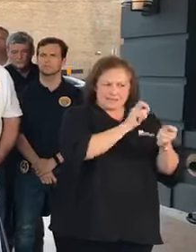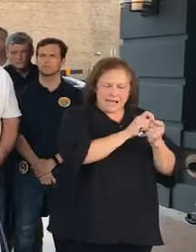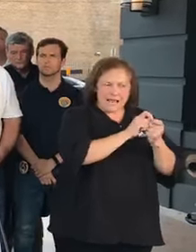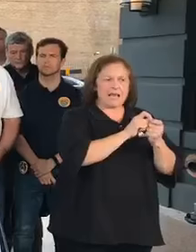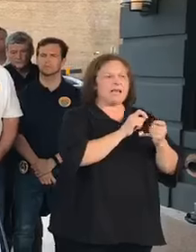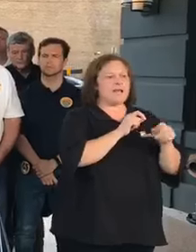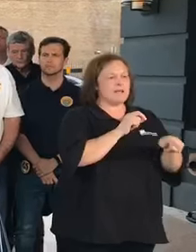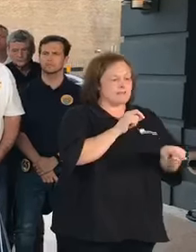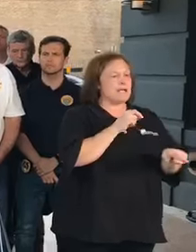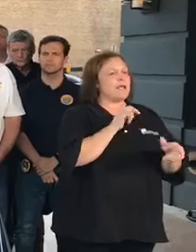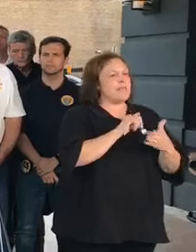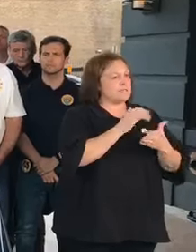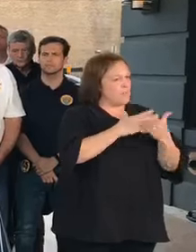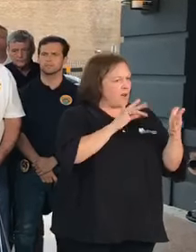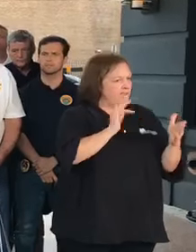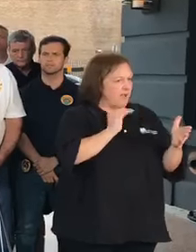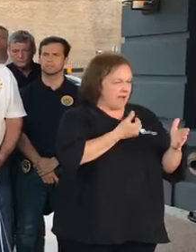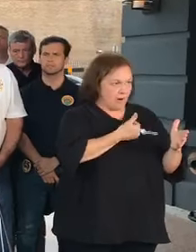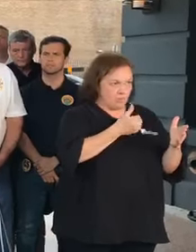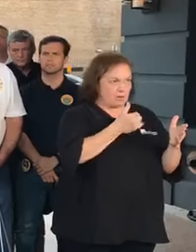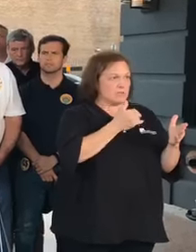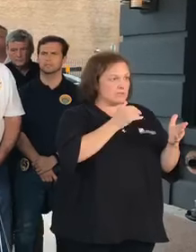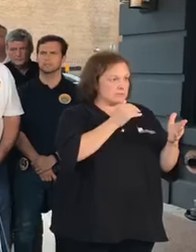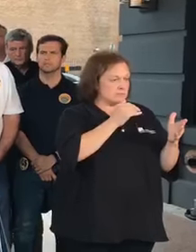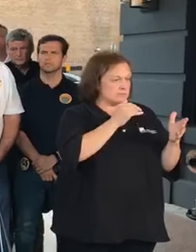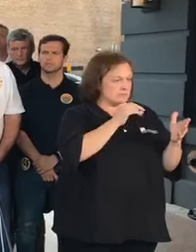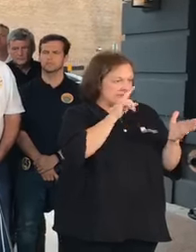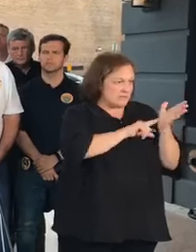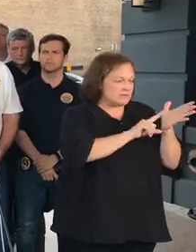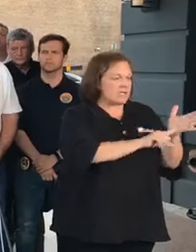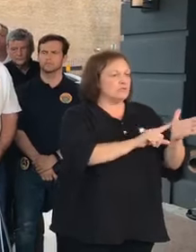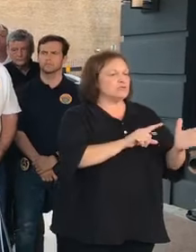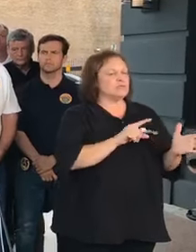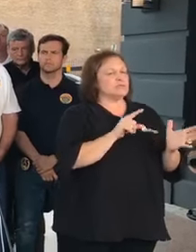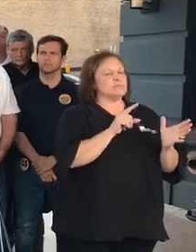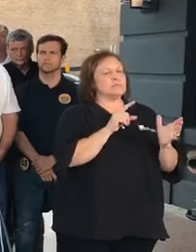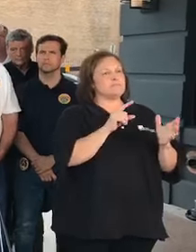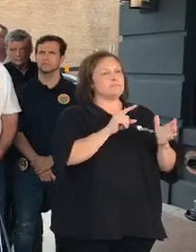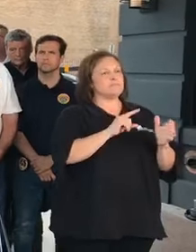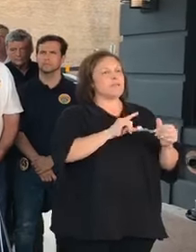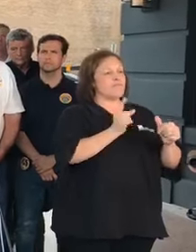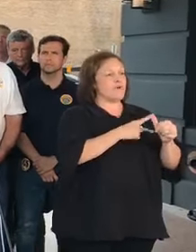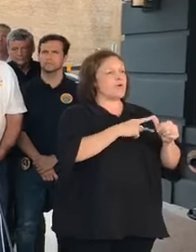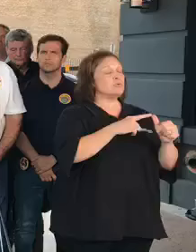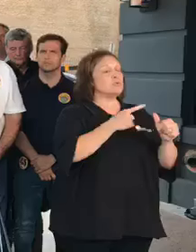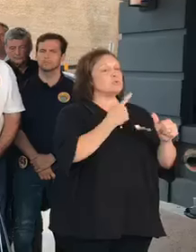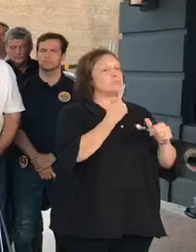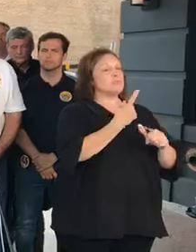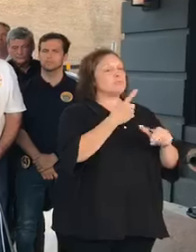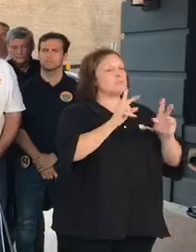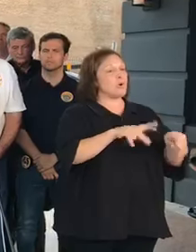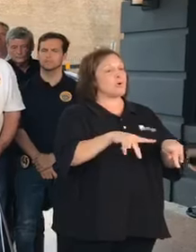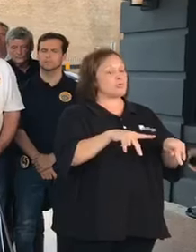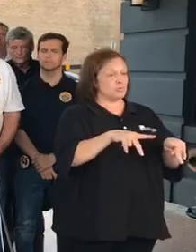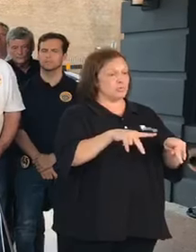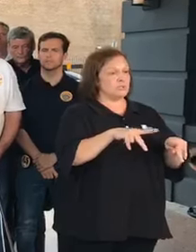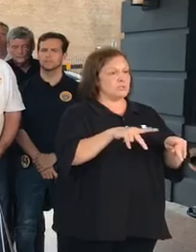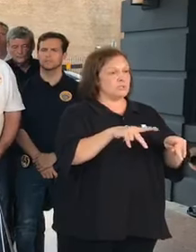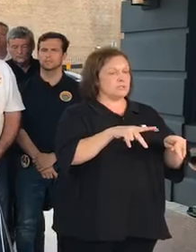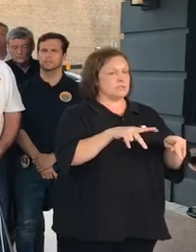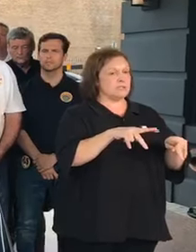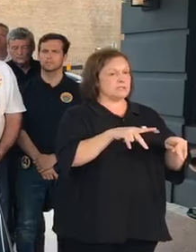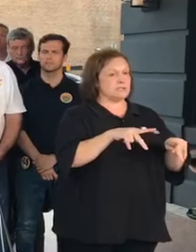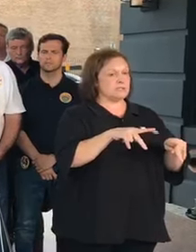taking this as part of our investigative process as we've described before. We also have the first victim, the first one that we identified